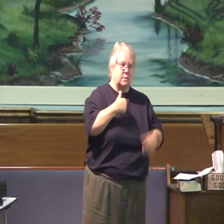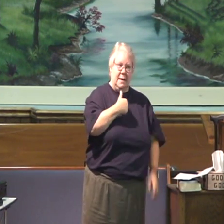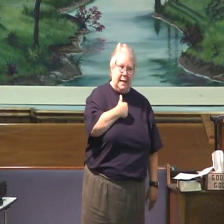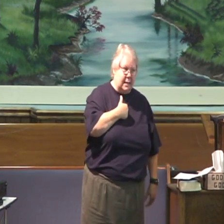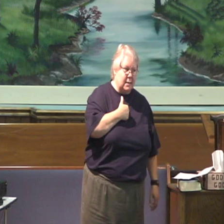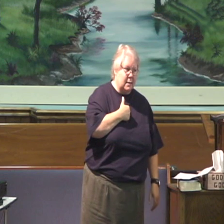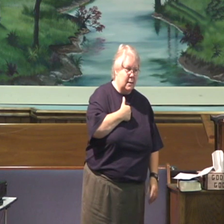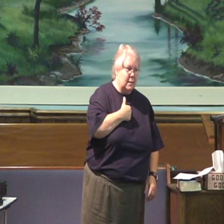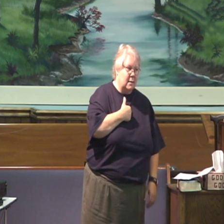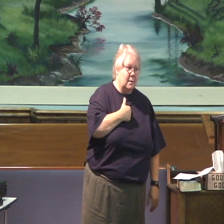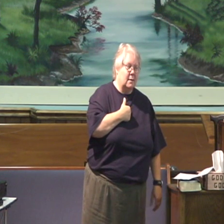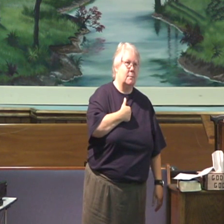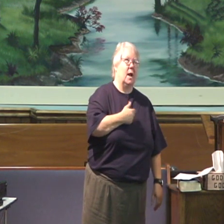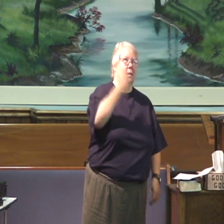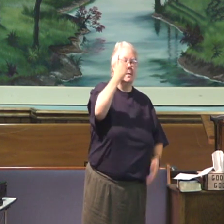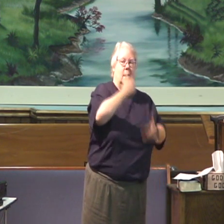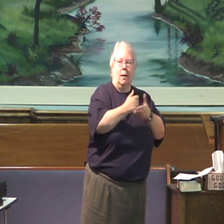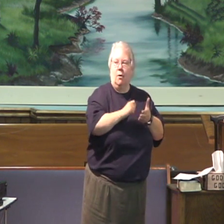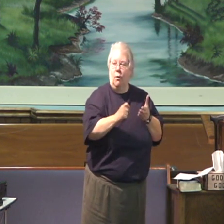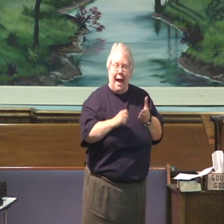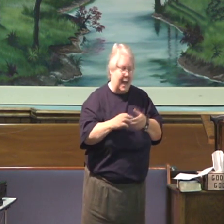me. Because you have been right.